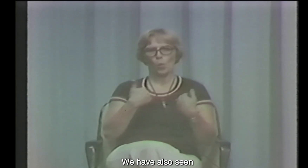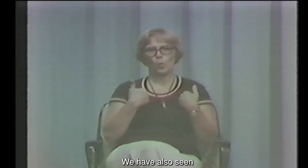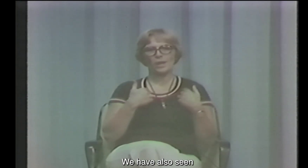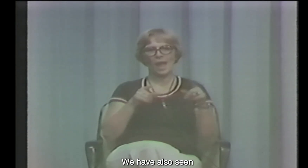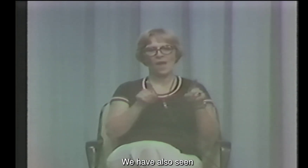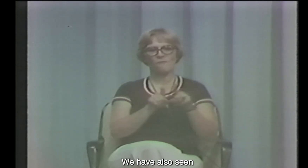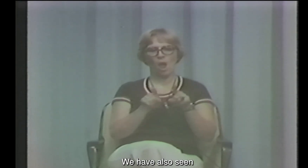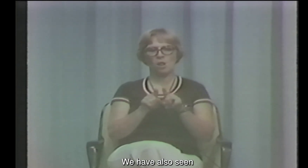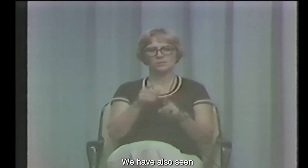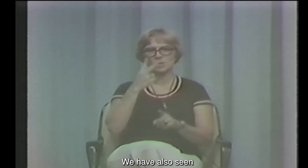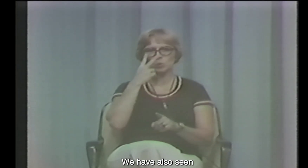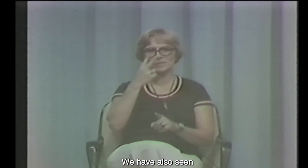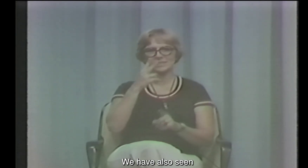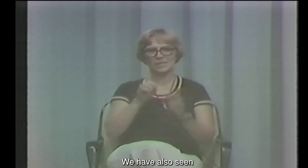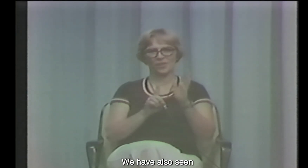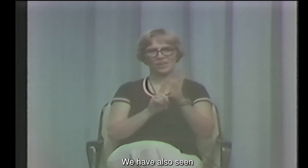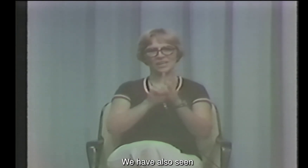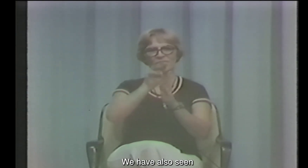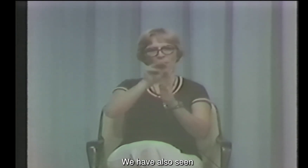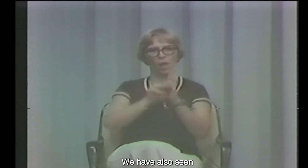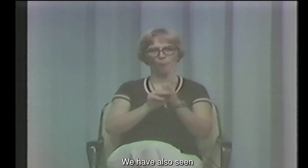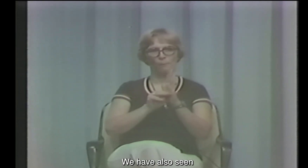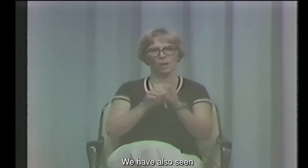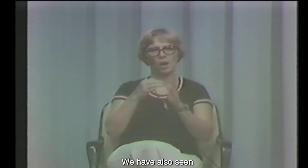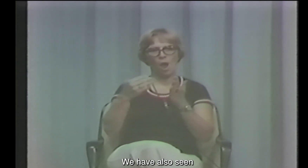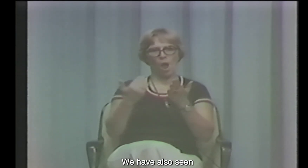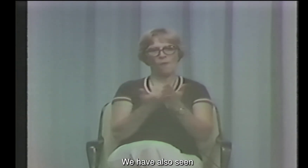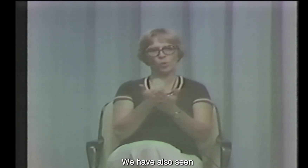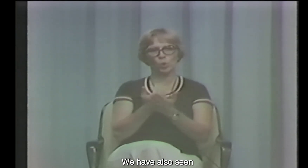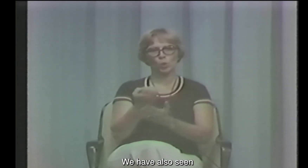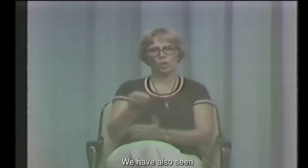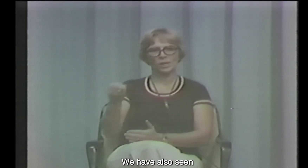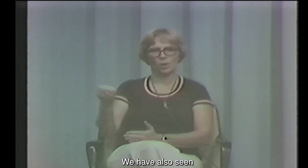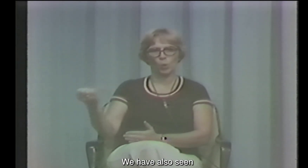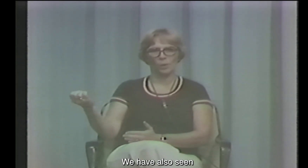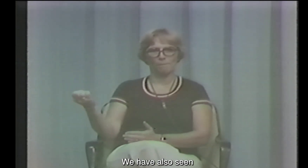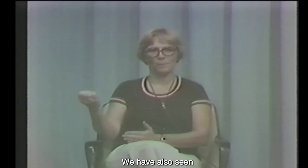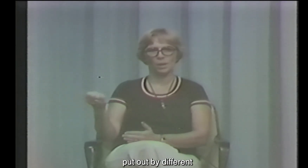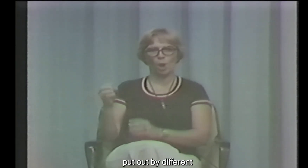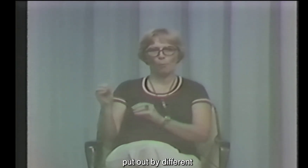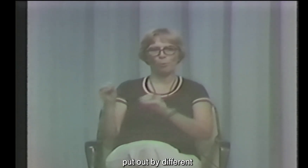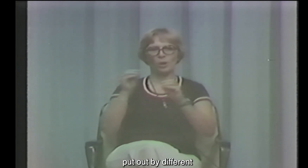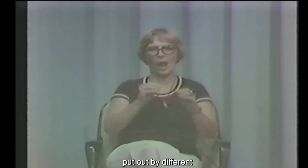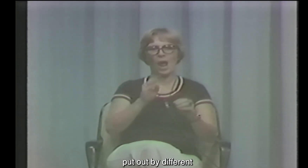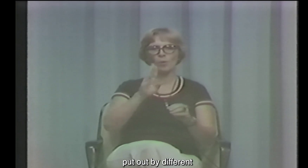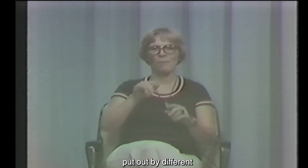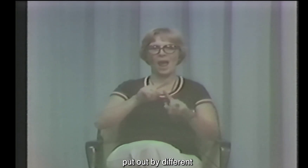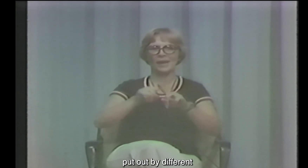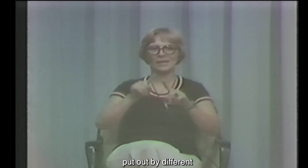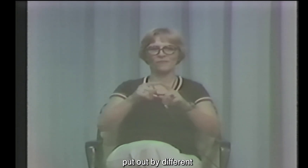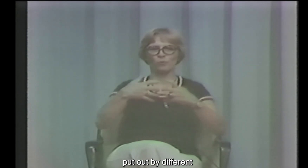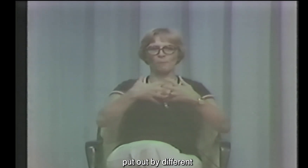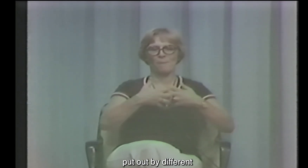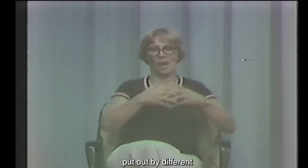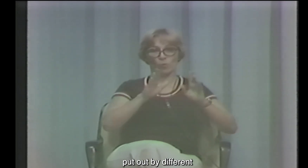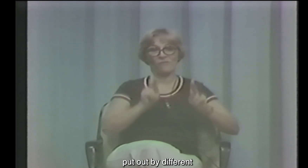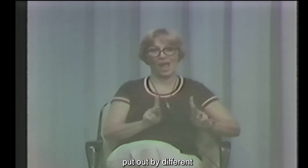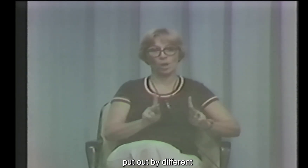We have also seen the development of new equipment put out by different